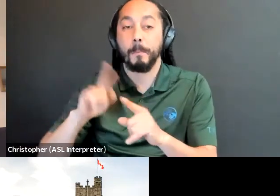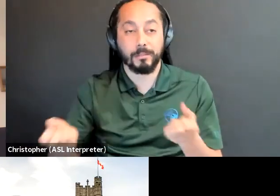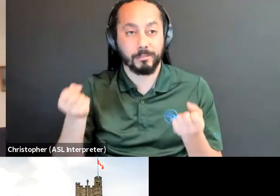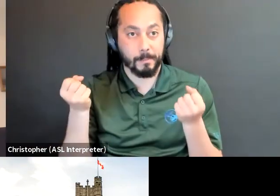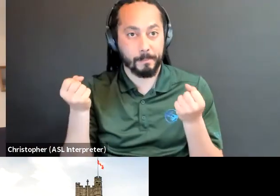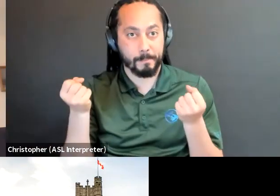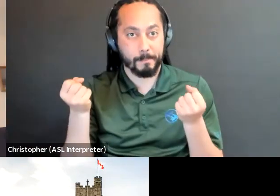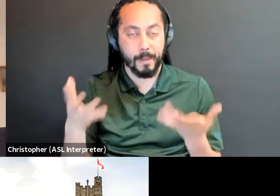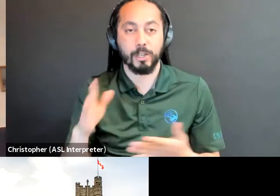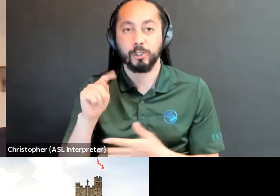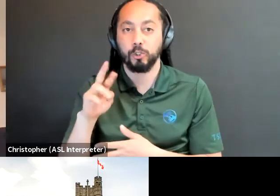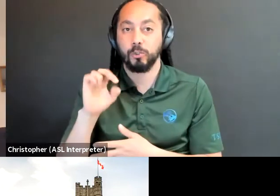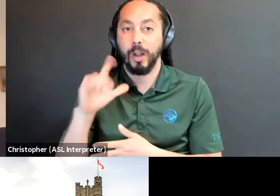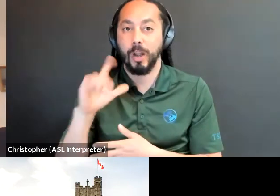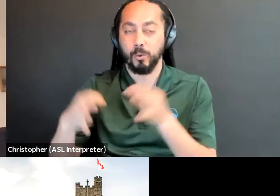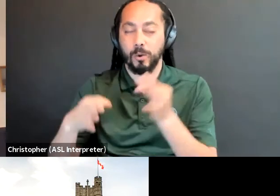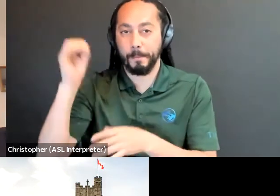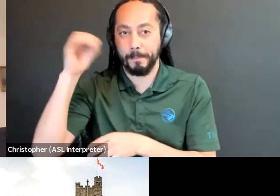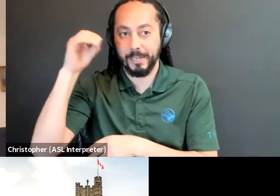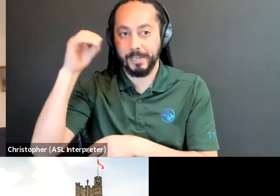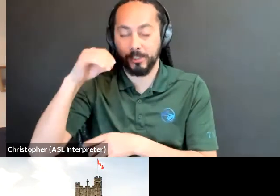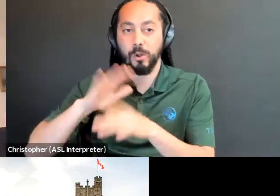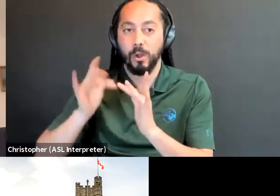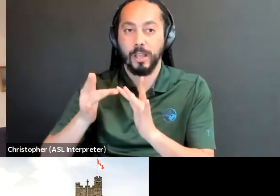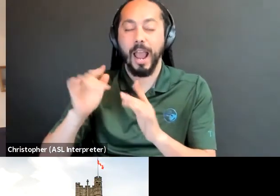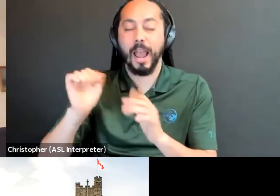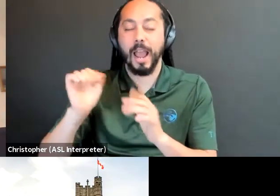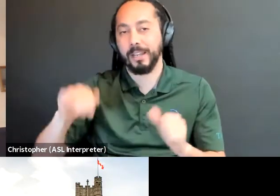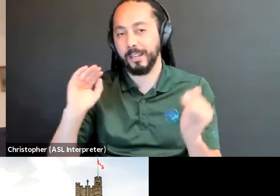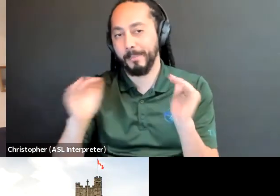that were published online, and we were able to do some comparisons from that.